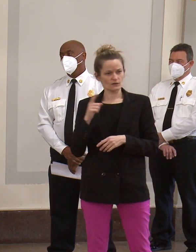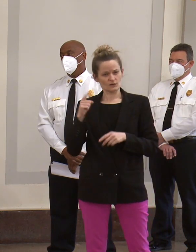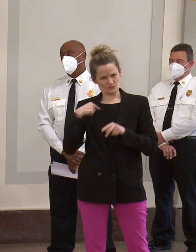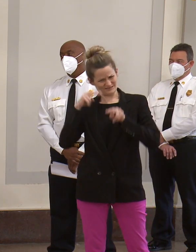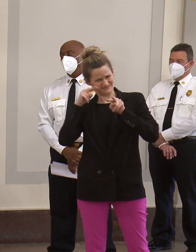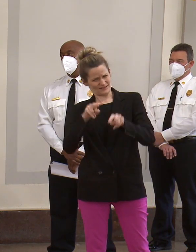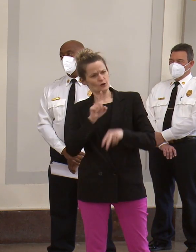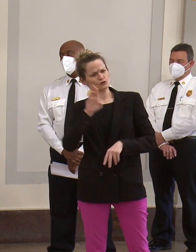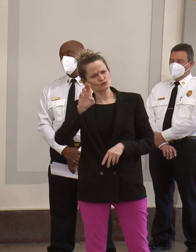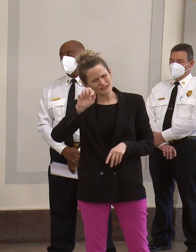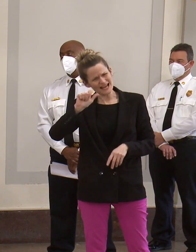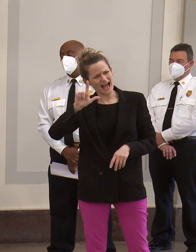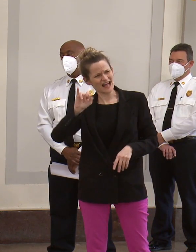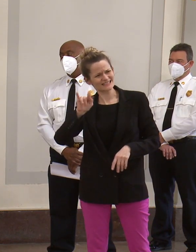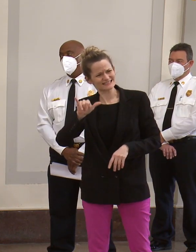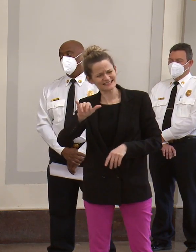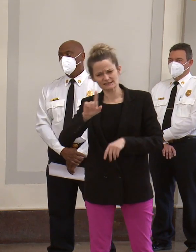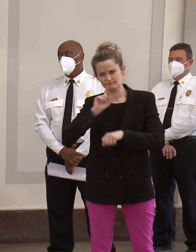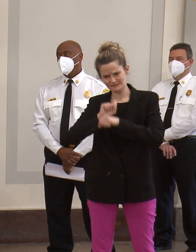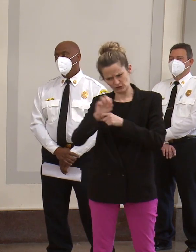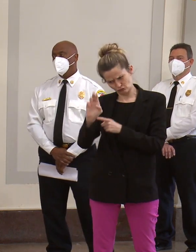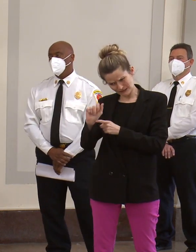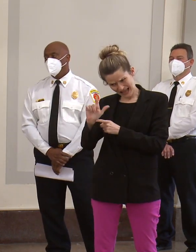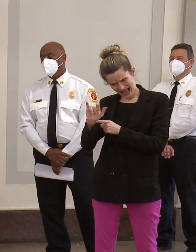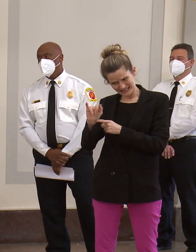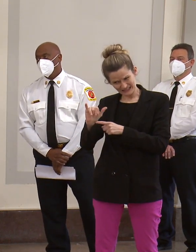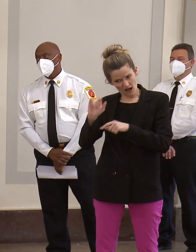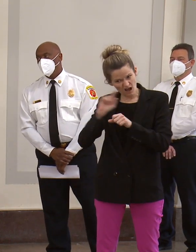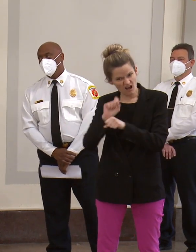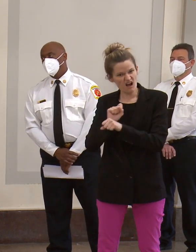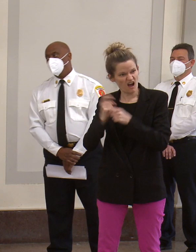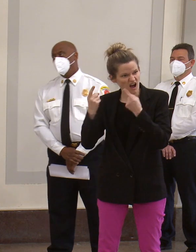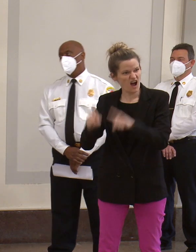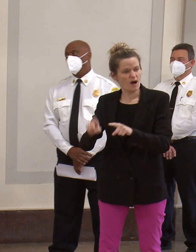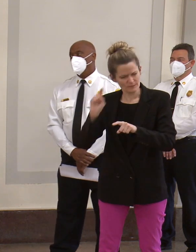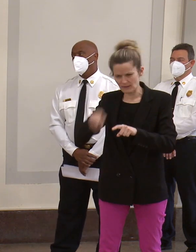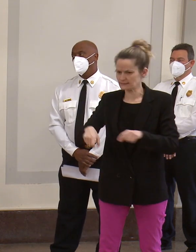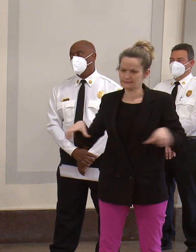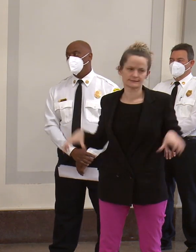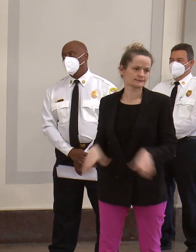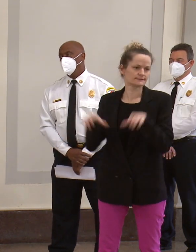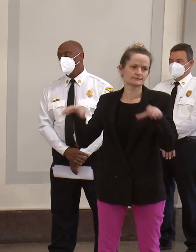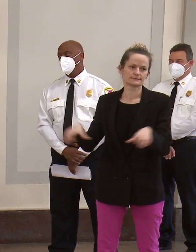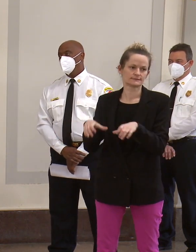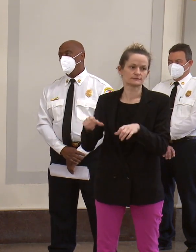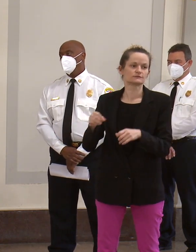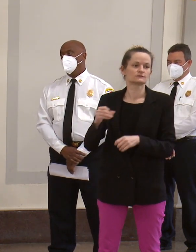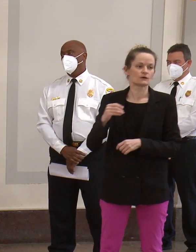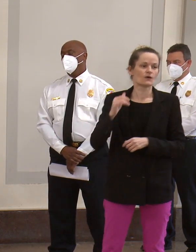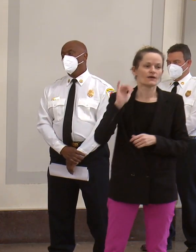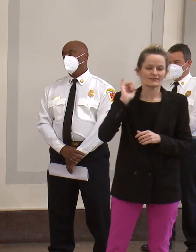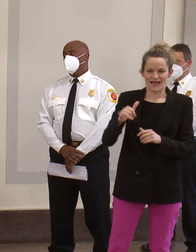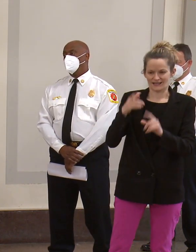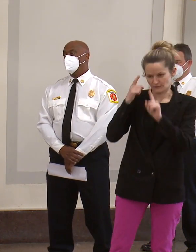taken regardless? Action was taken. More actions are to come. That's the bottom line.